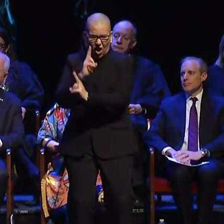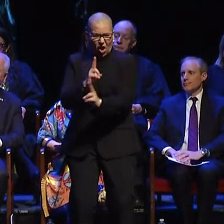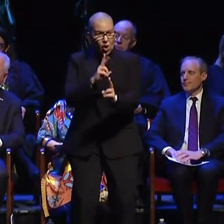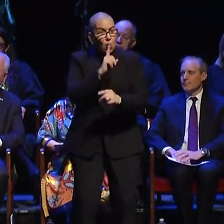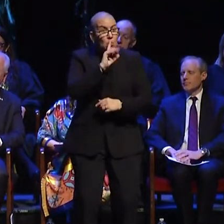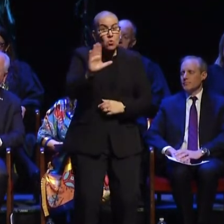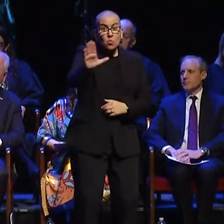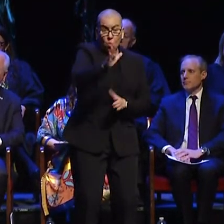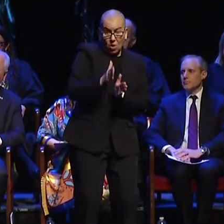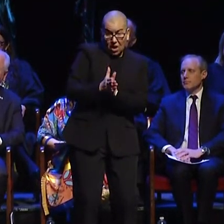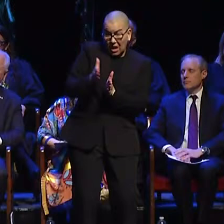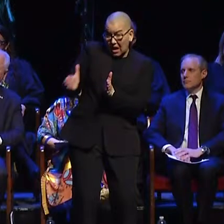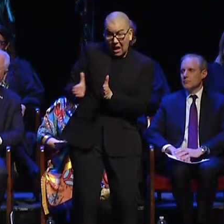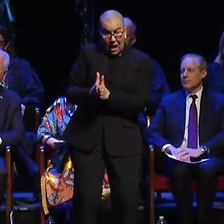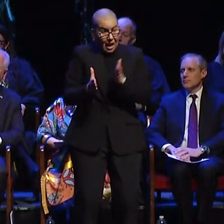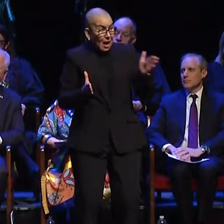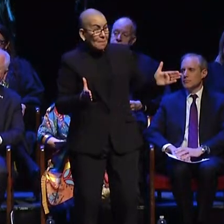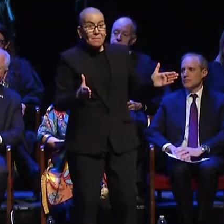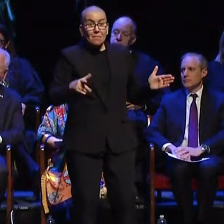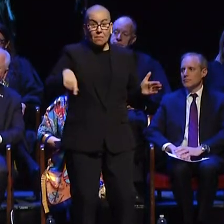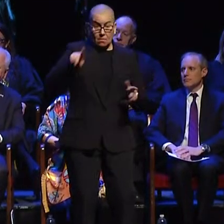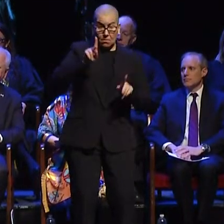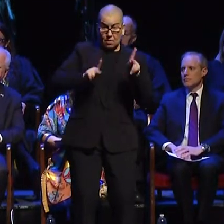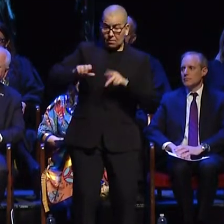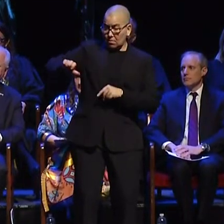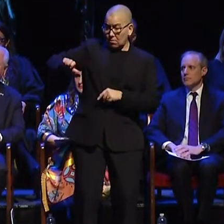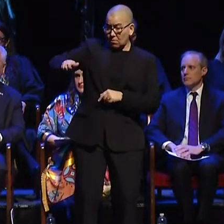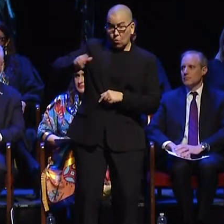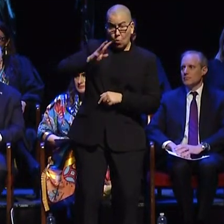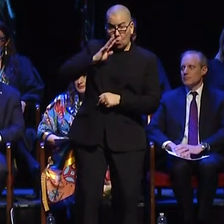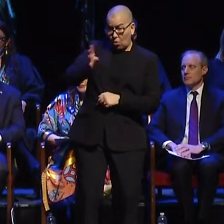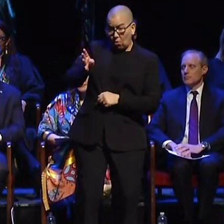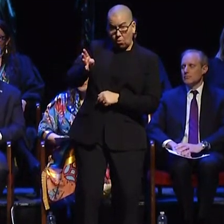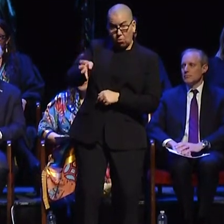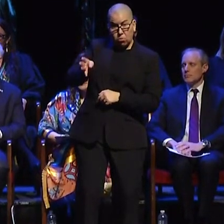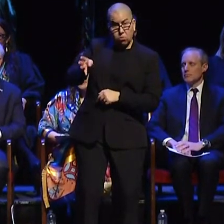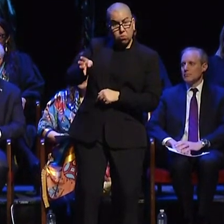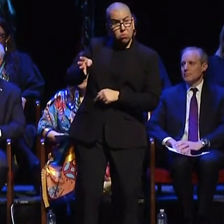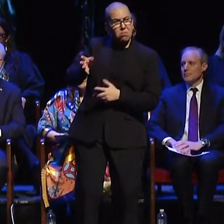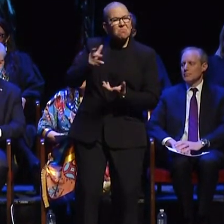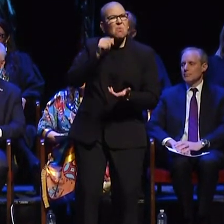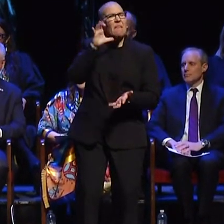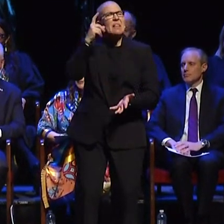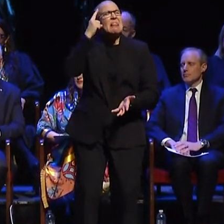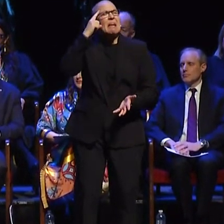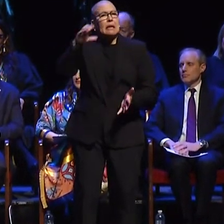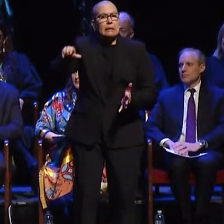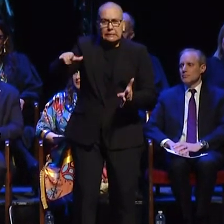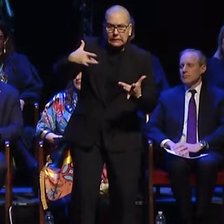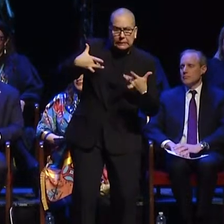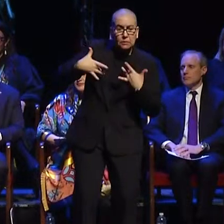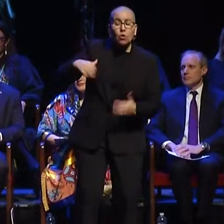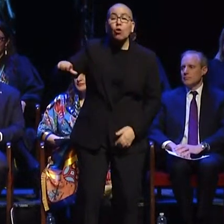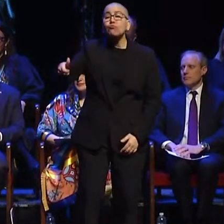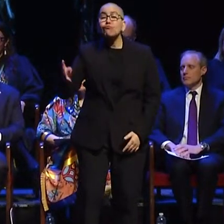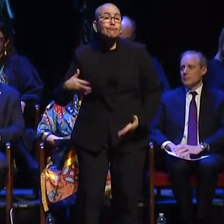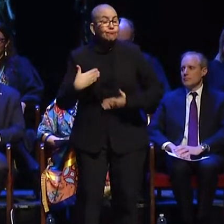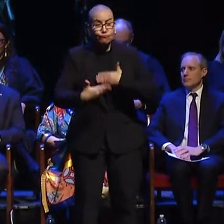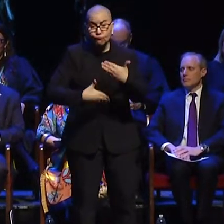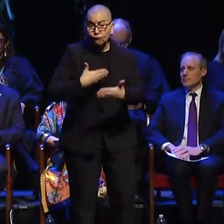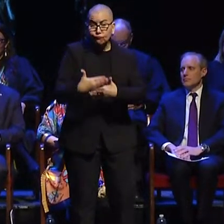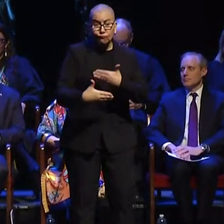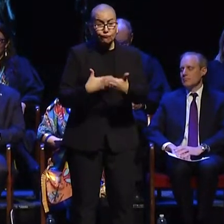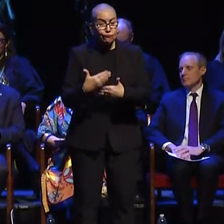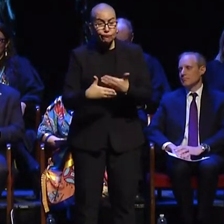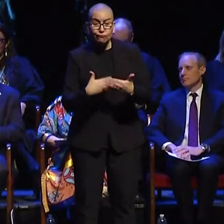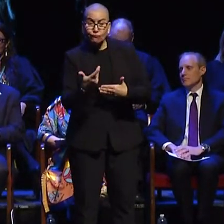on this morning without you thinking about it, well, that is wonderful. That the pension fund made sure we had enough EMTs so they can be on